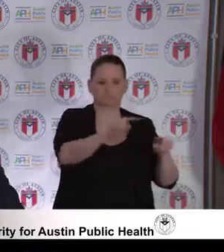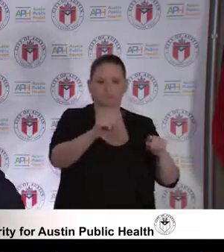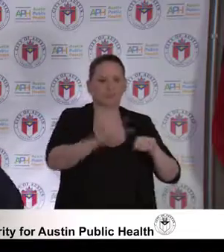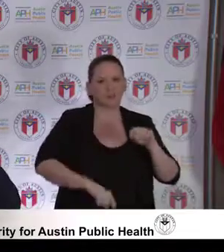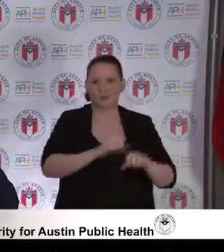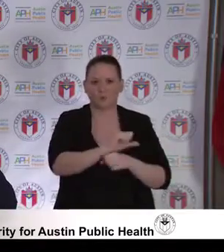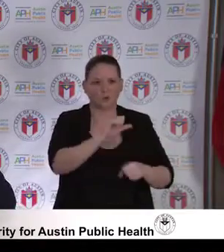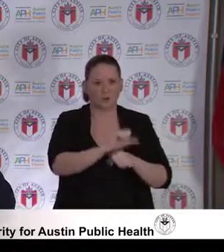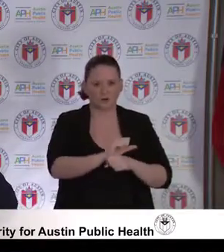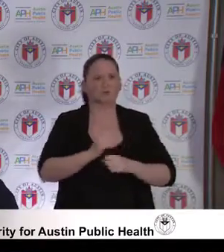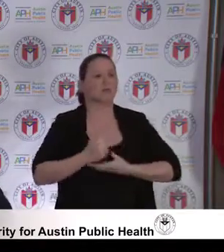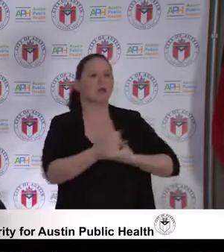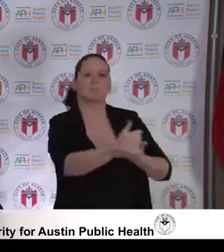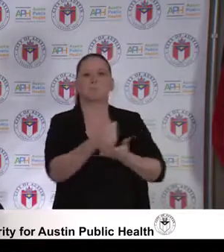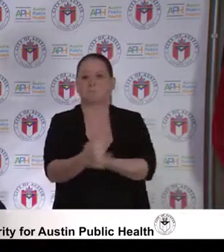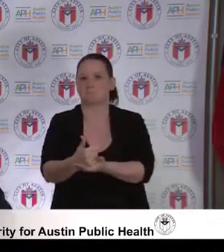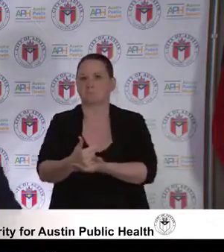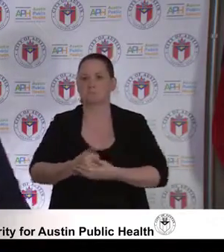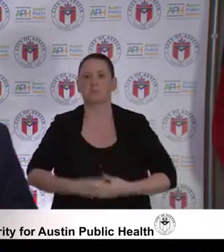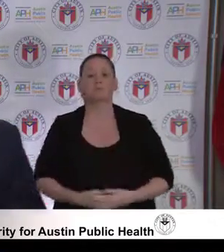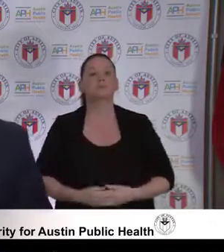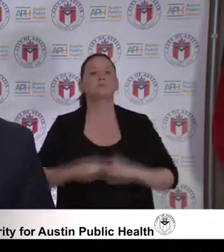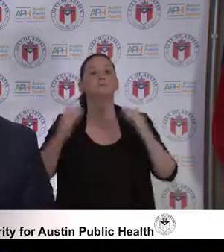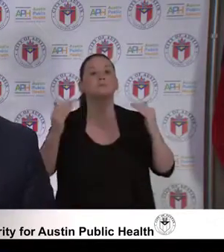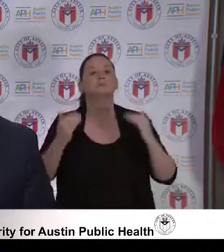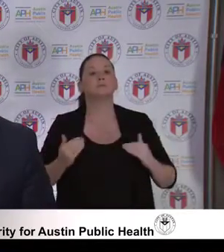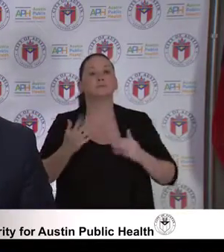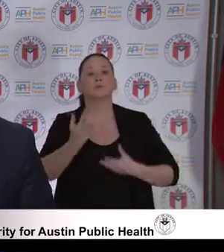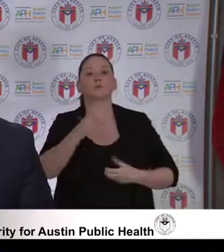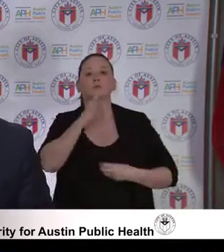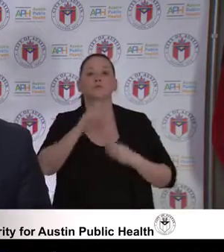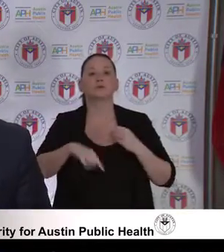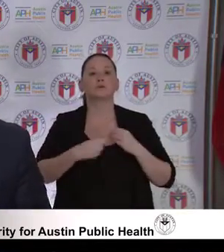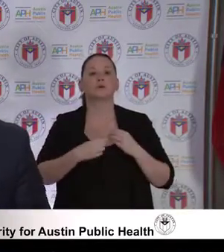stage. Now, I do want to talk a little bit about testing.